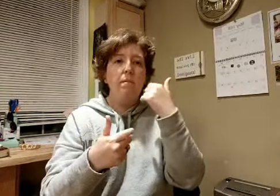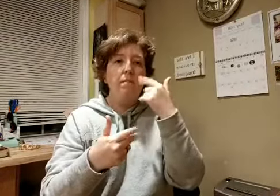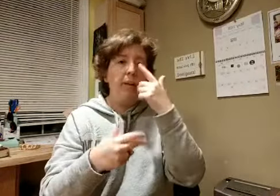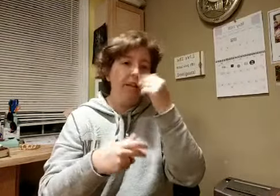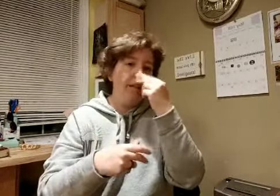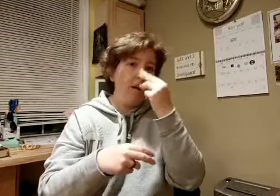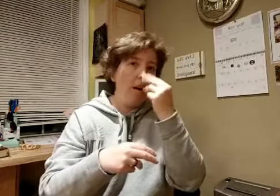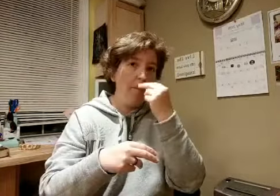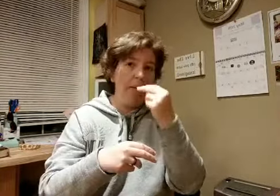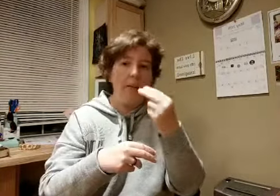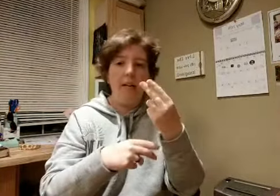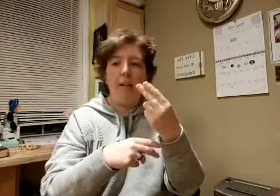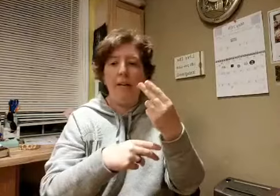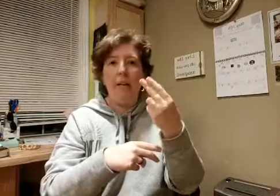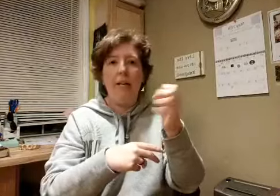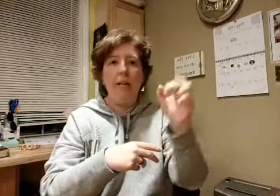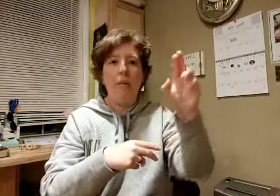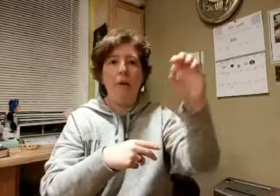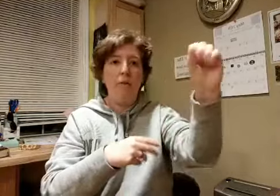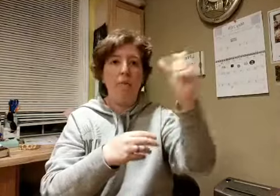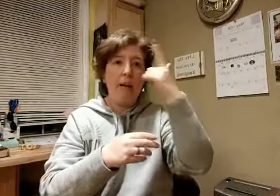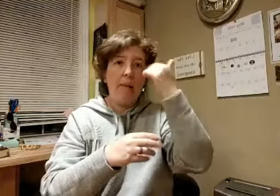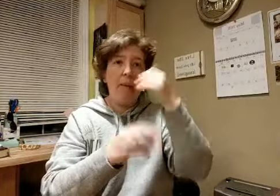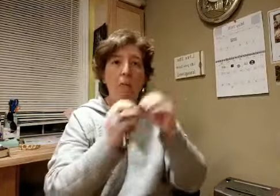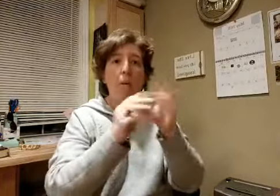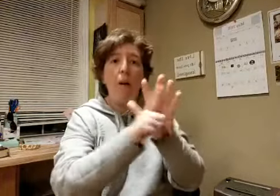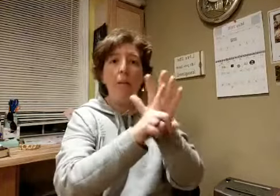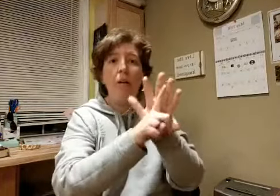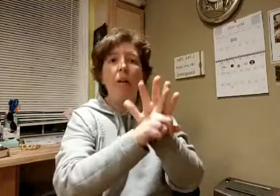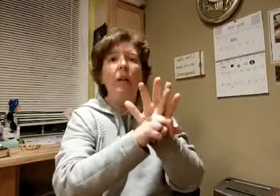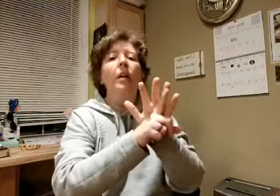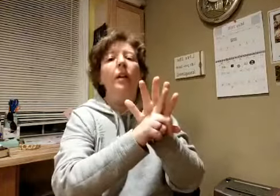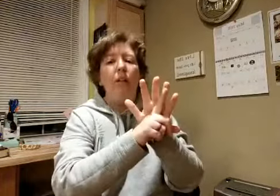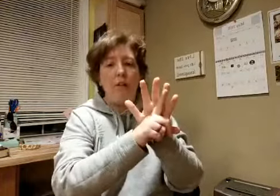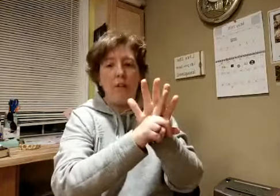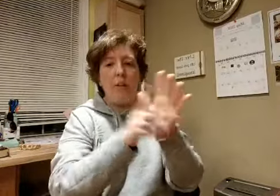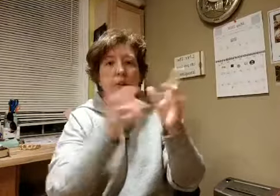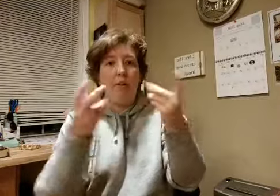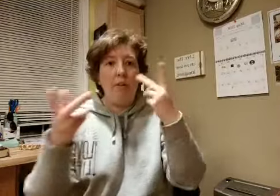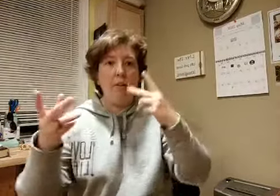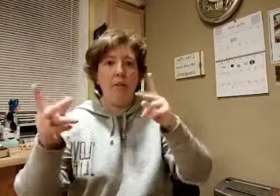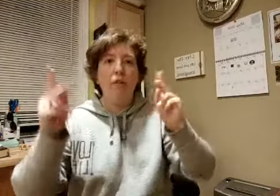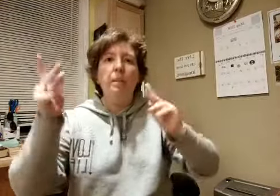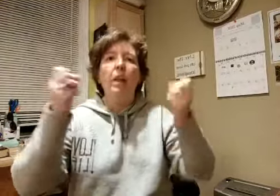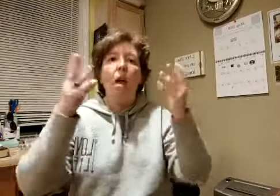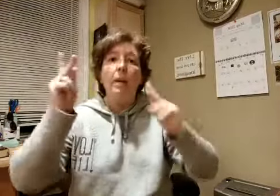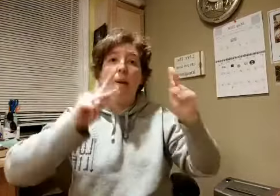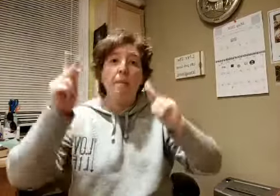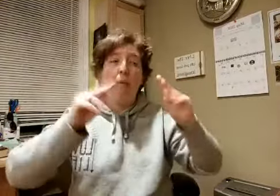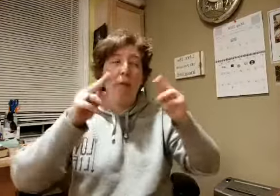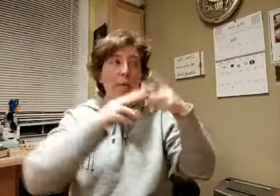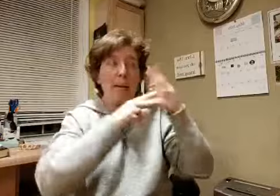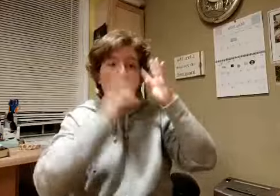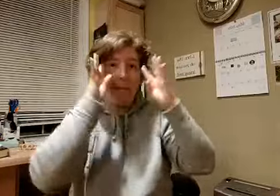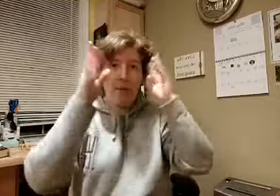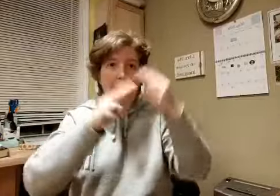because the comic and the heroes are becoming more popular, there's going to be a lot of people that are making up